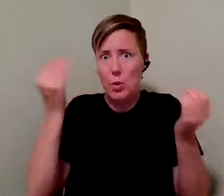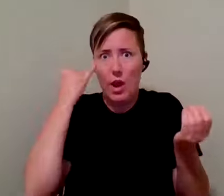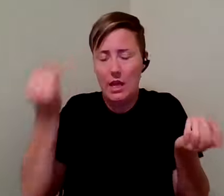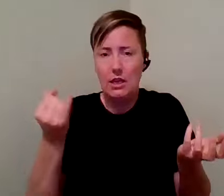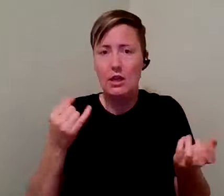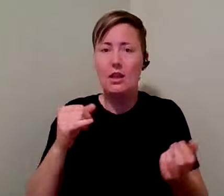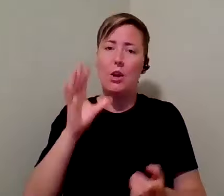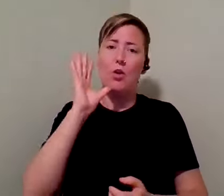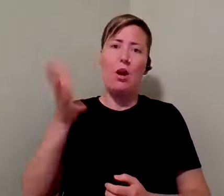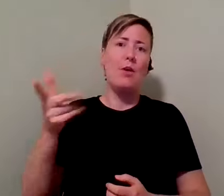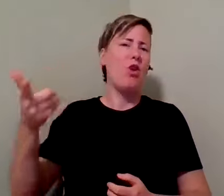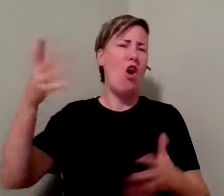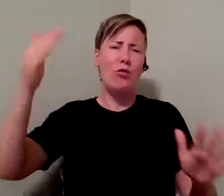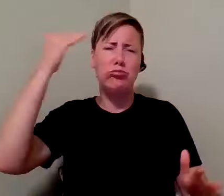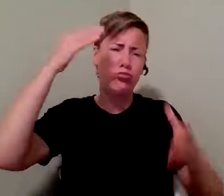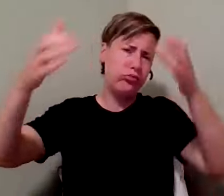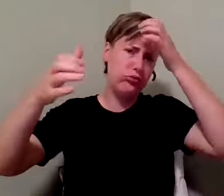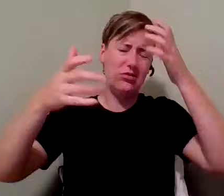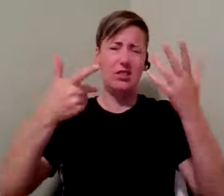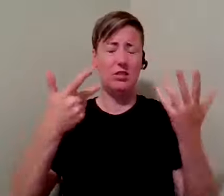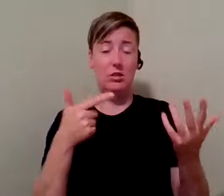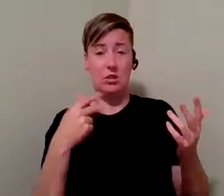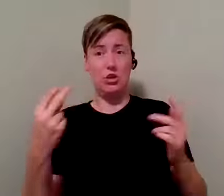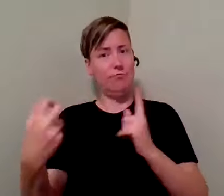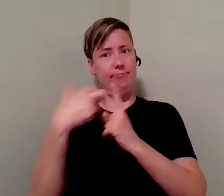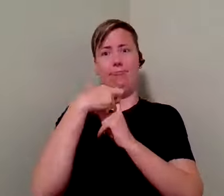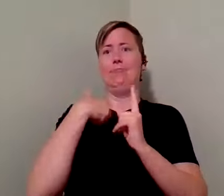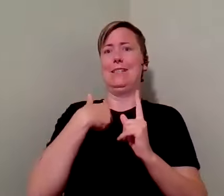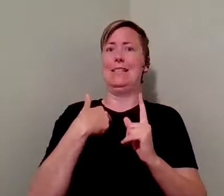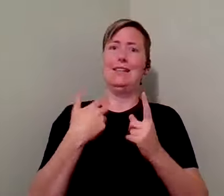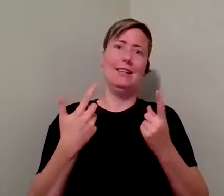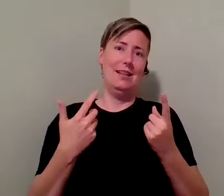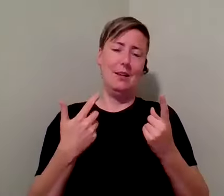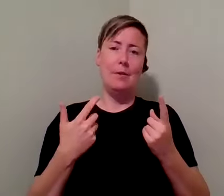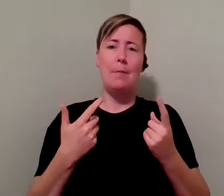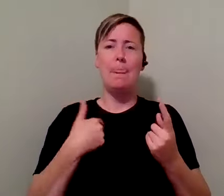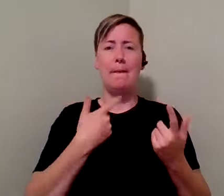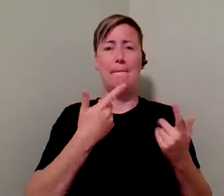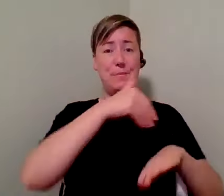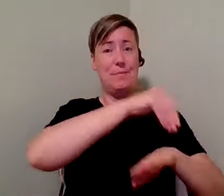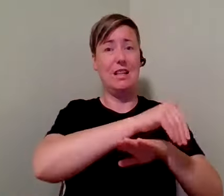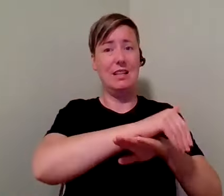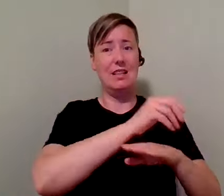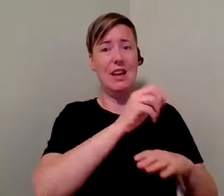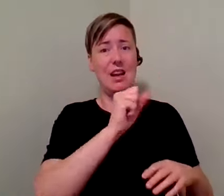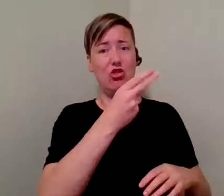everything about this. She saw the signs and symptoms. I'm coming home from a night shift at the airport and having 3 large drinks before I go to